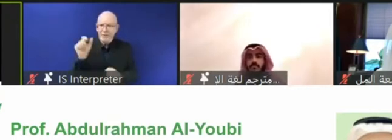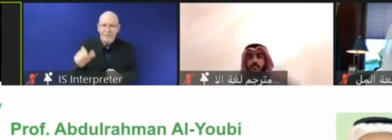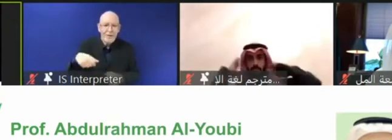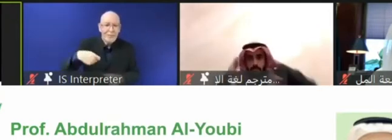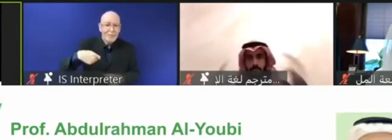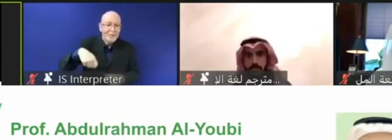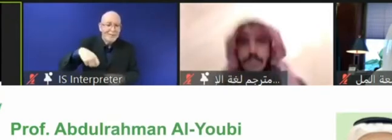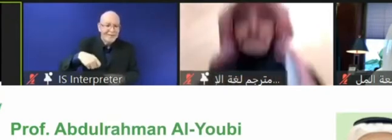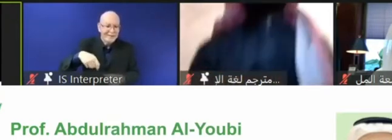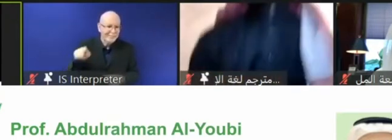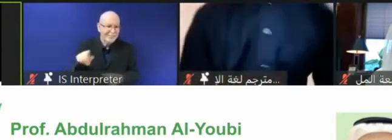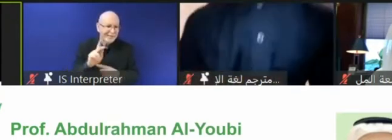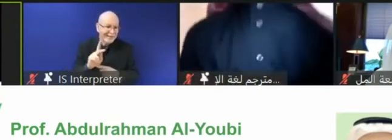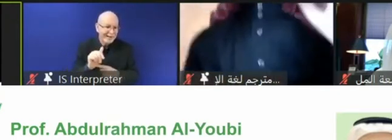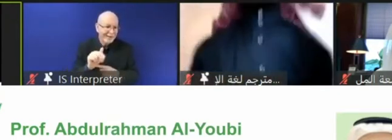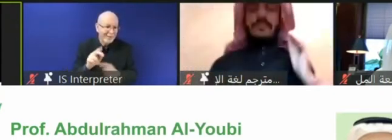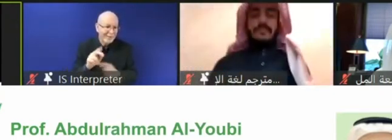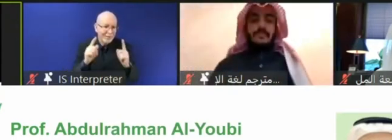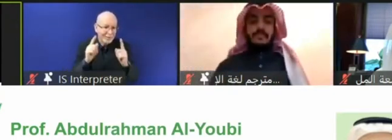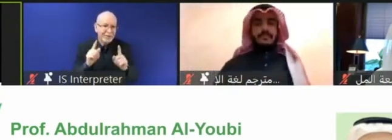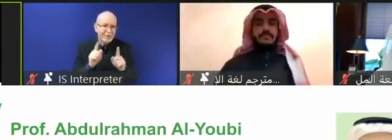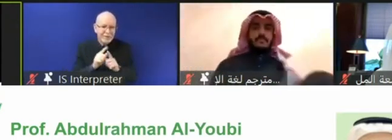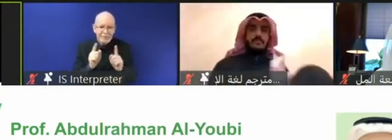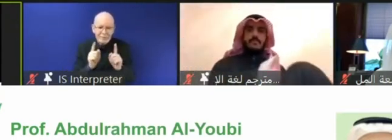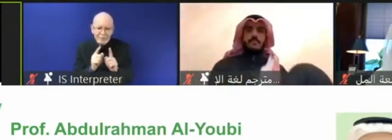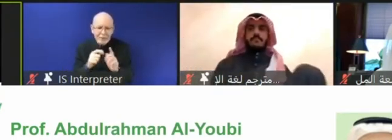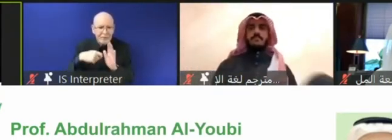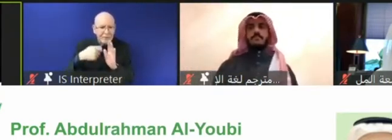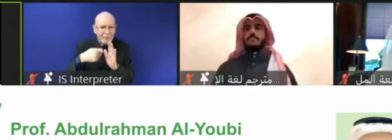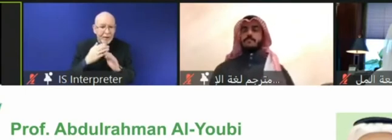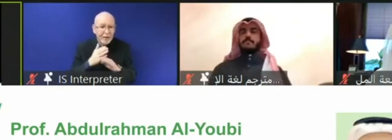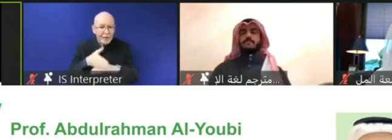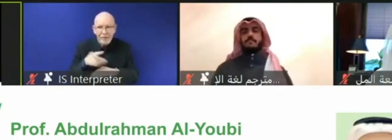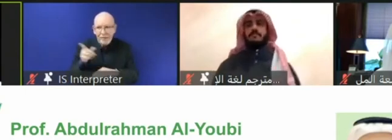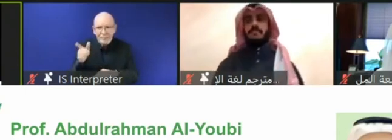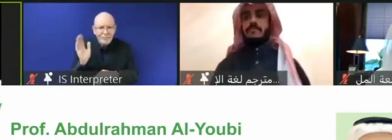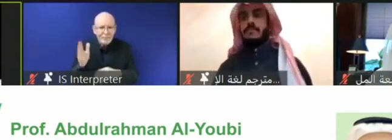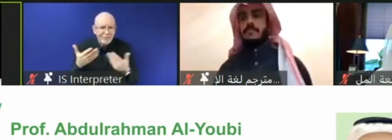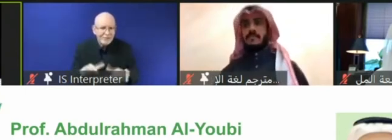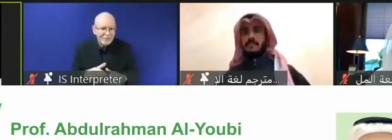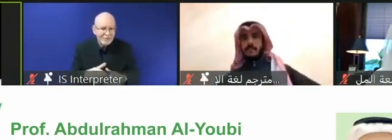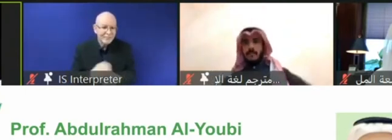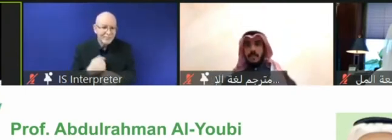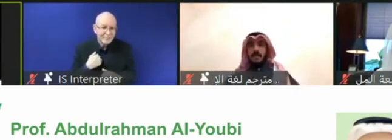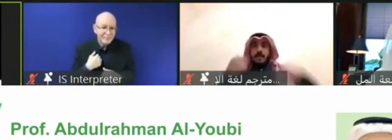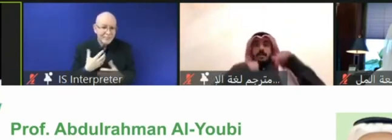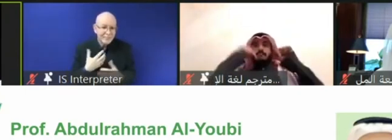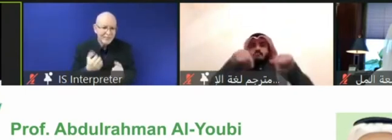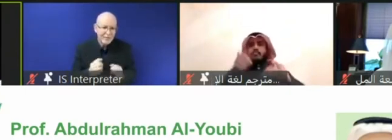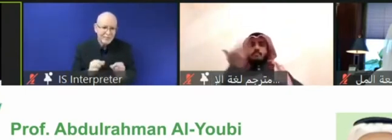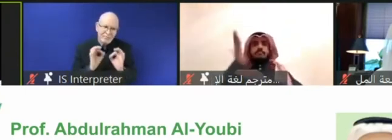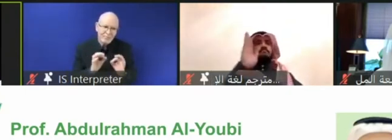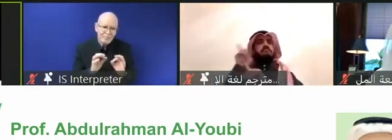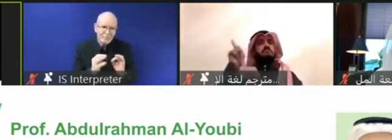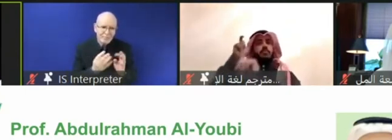with pleasure, I would like to introduce Professor Abdulrahman Al-Youbi, President